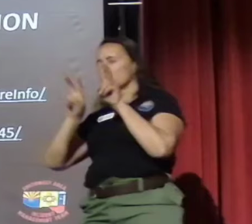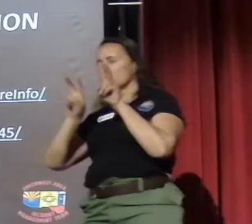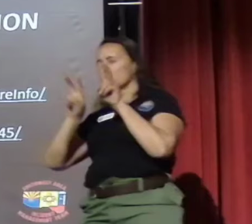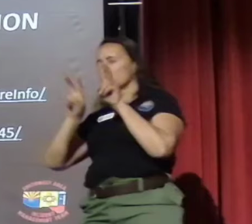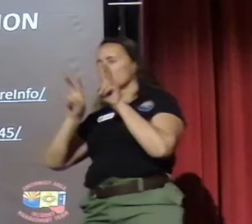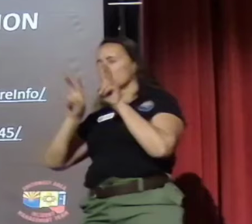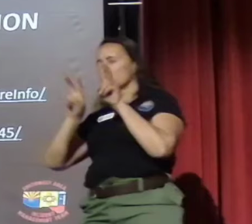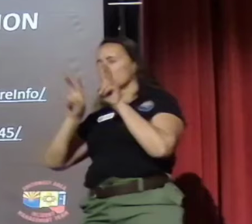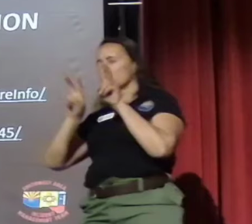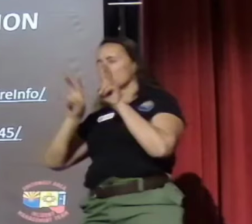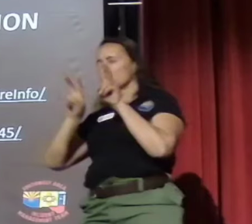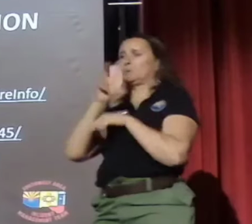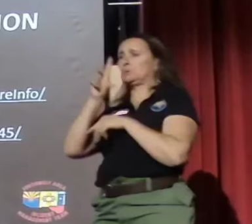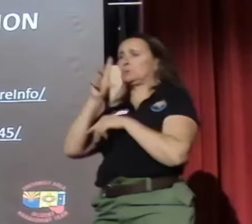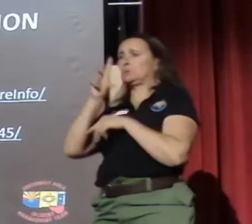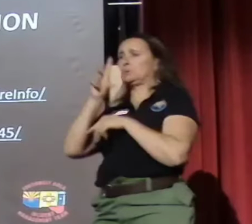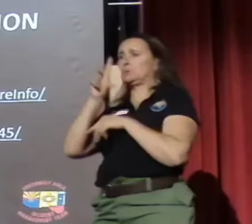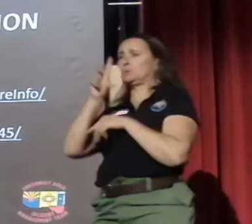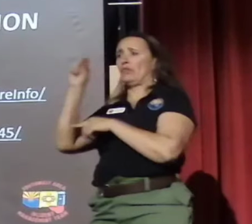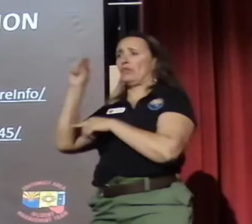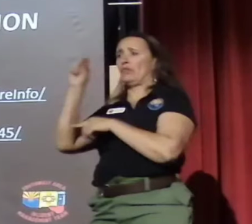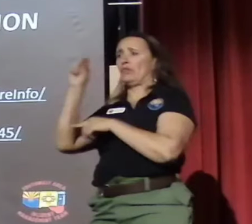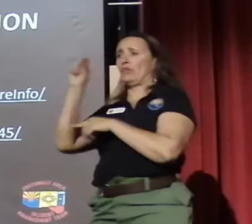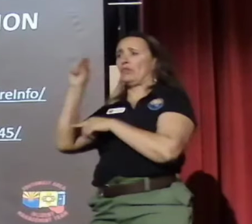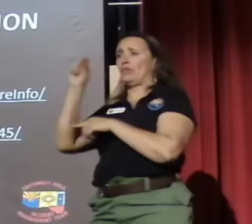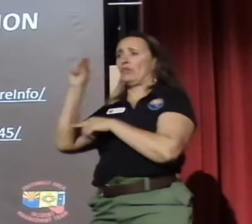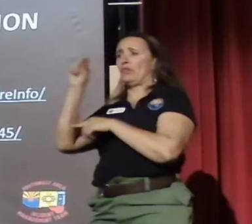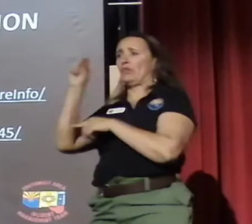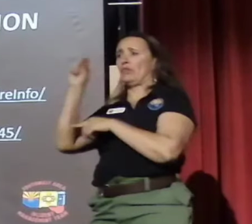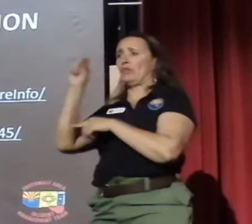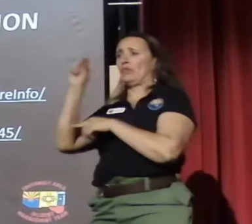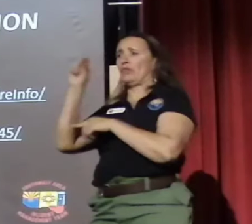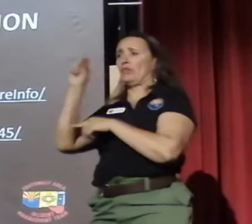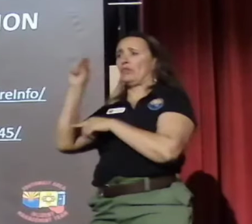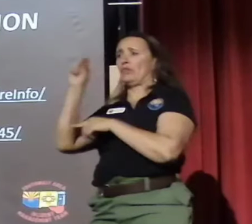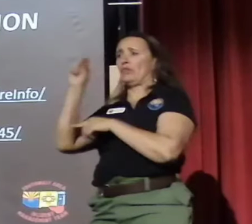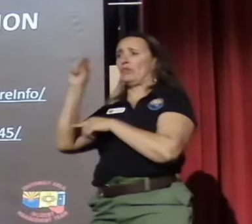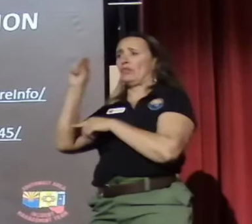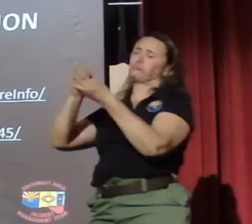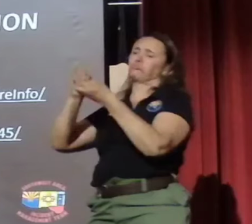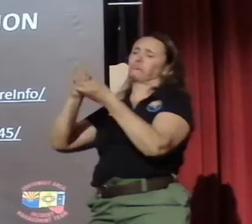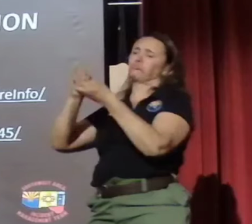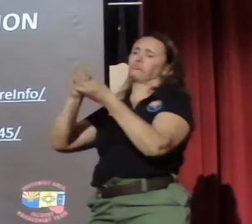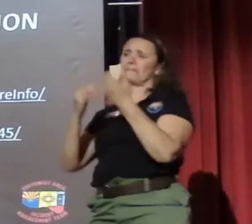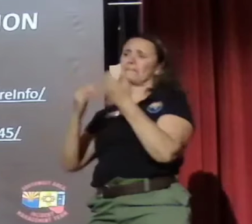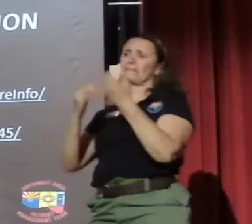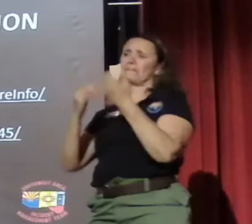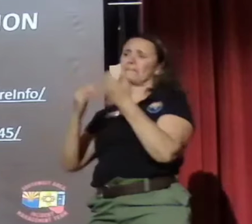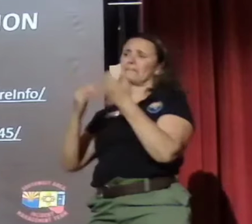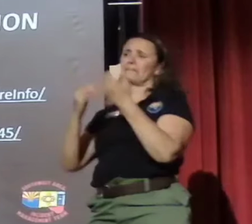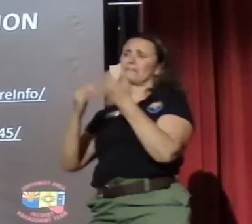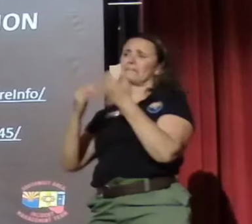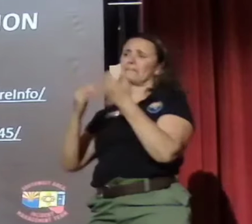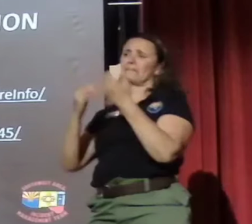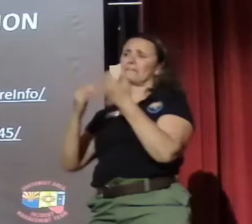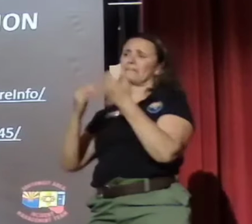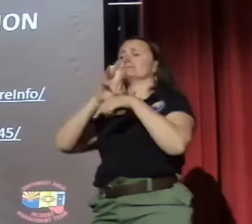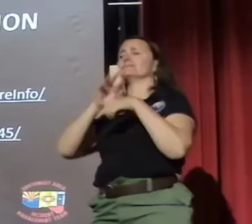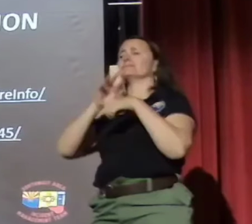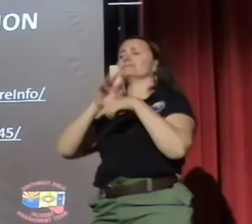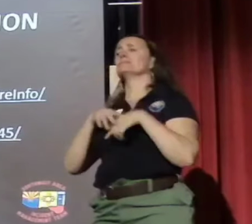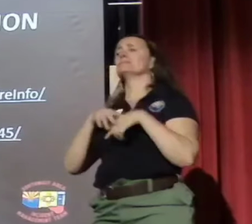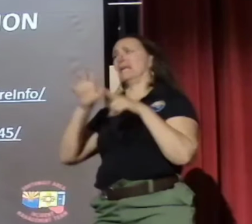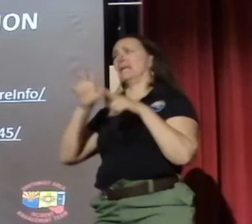years of experience that they've accumulated on fires in the Southwest and abroad, which is an incredible amount